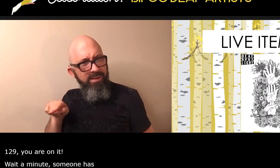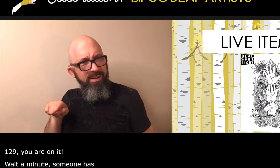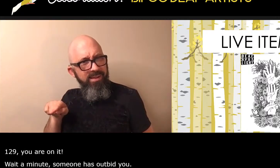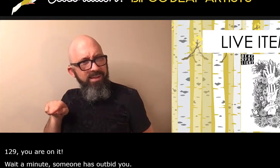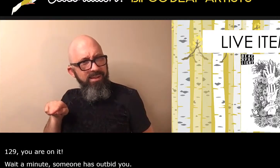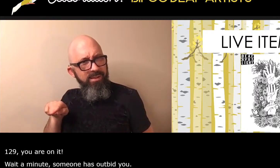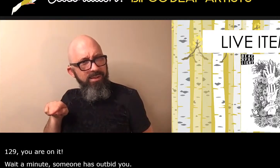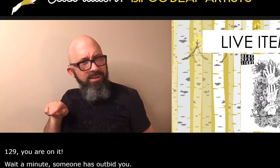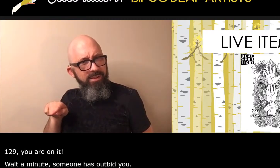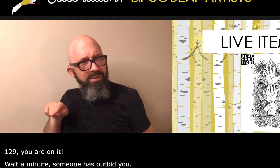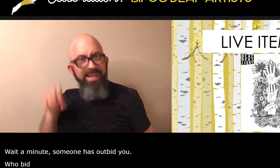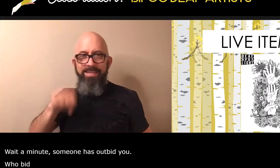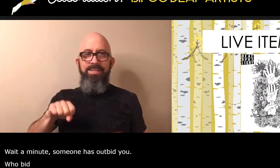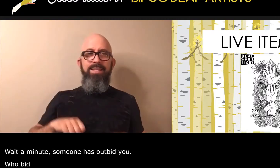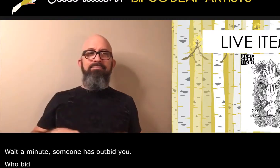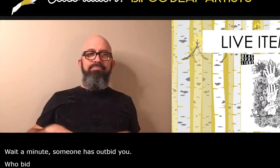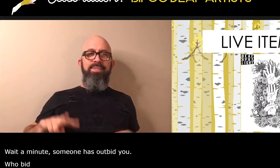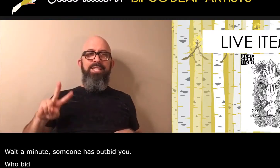235?